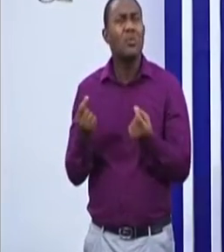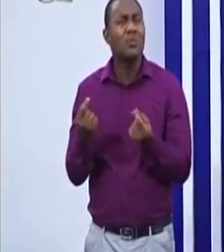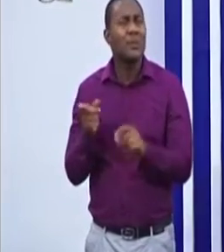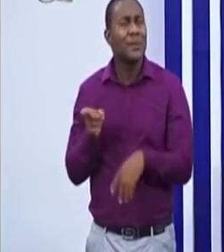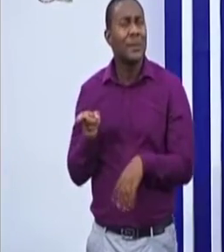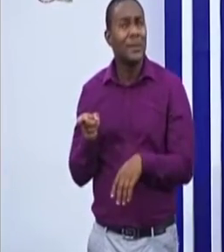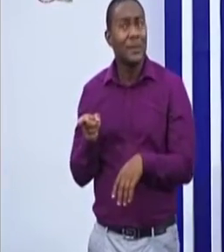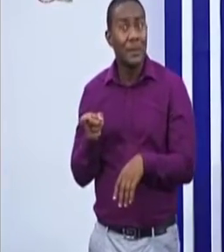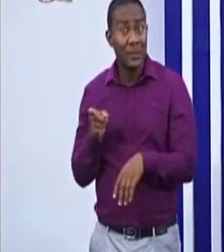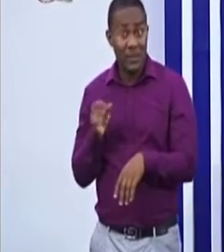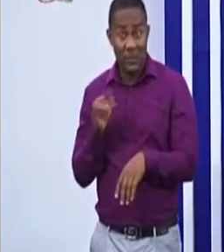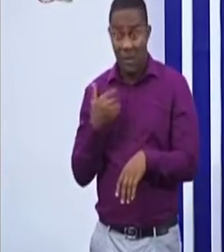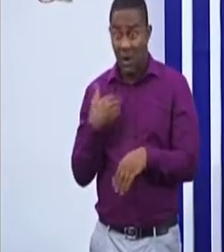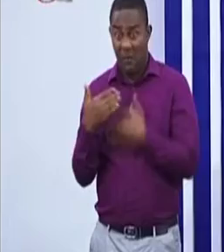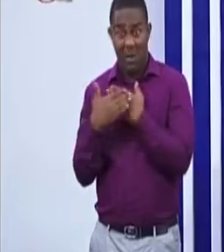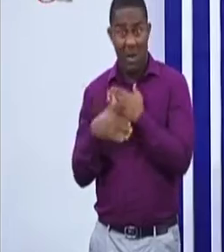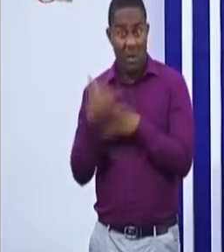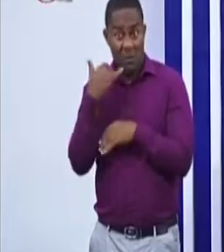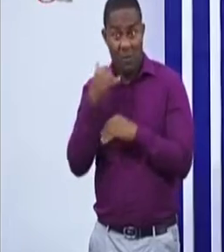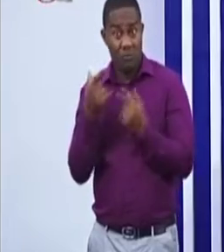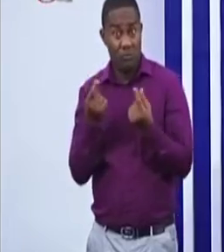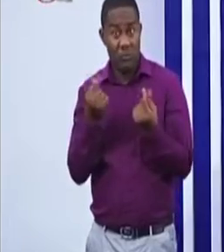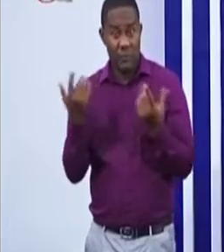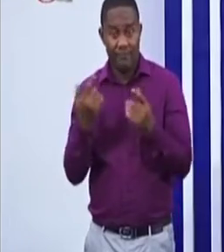well. If you dial